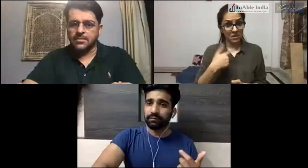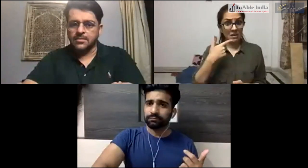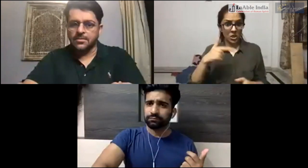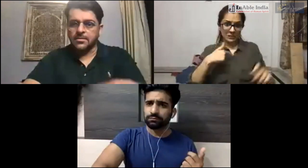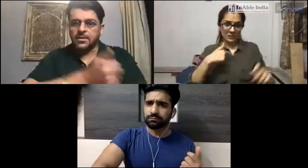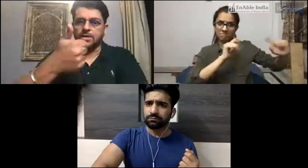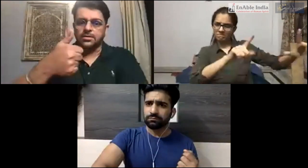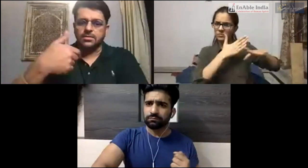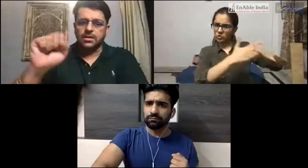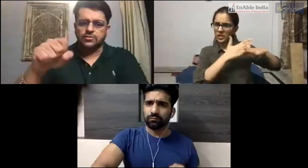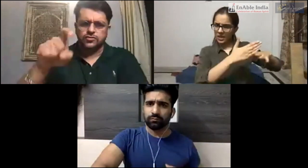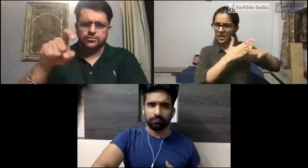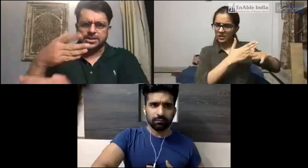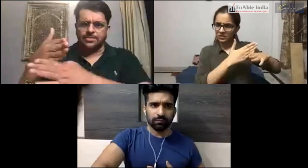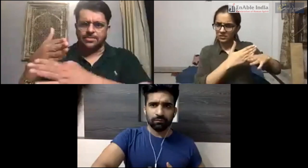screen?